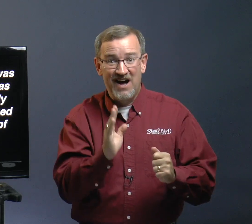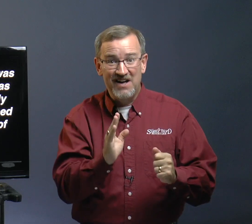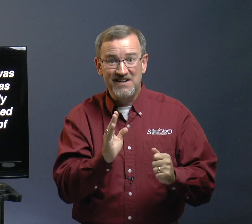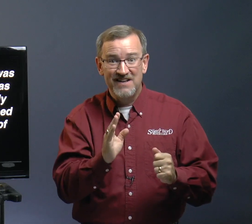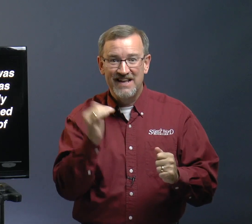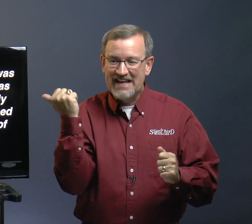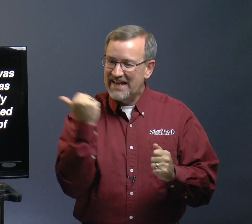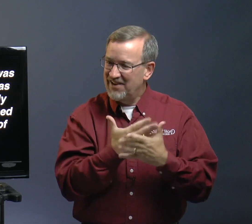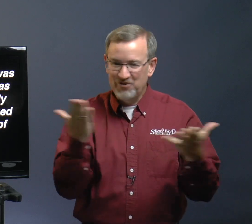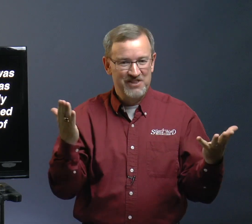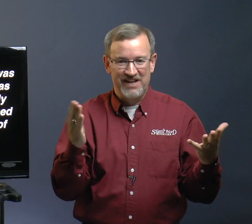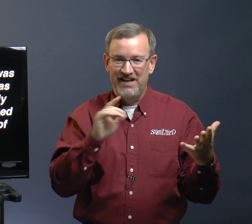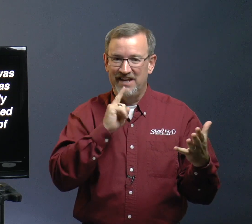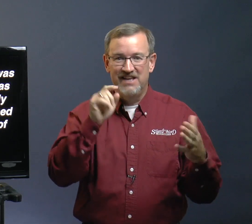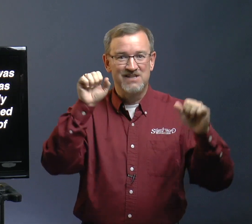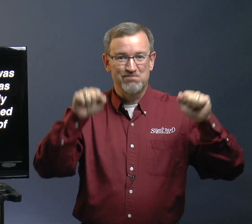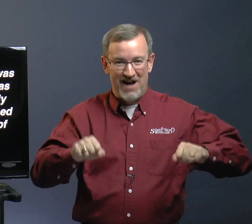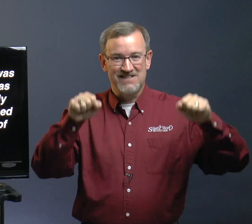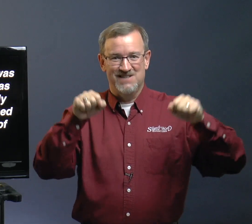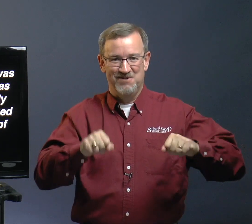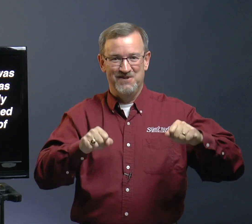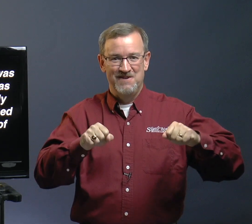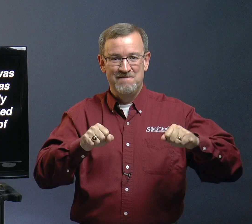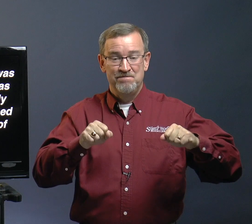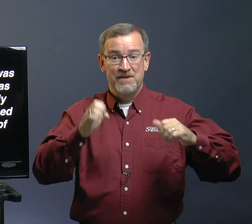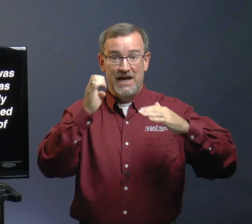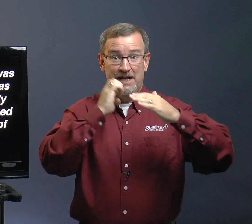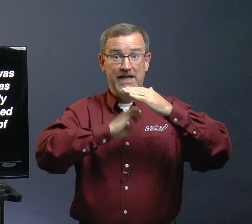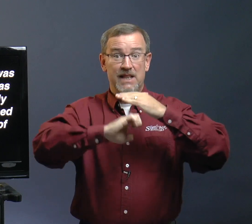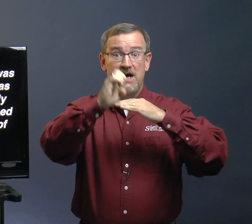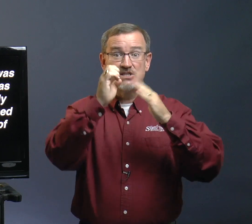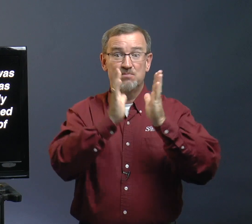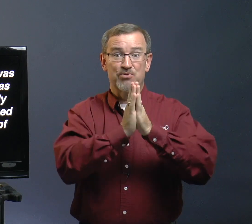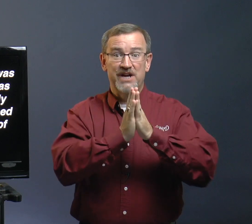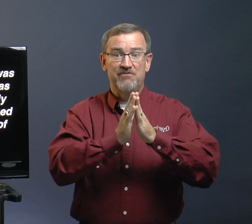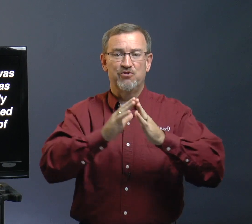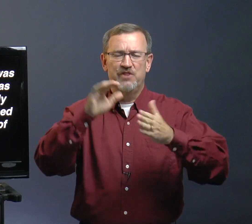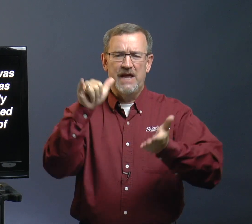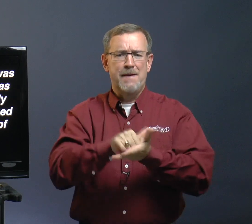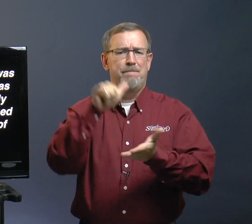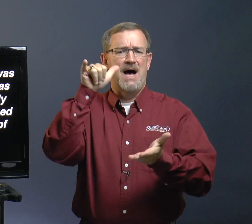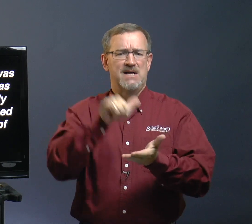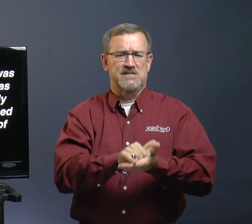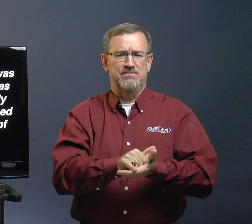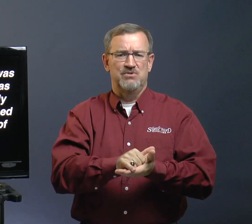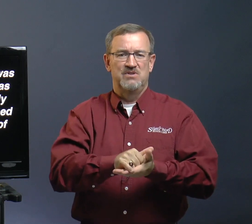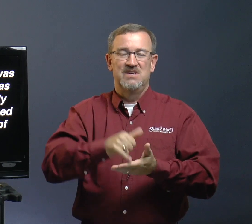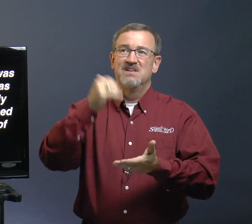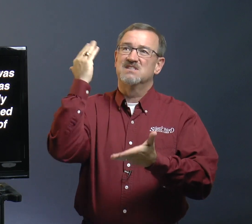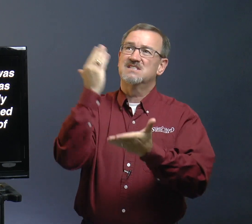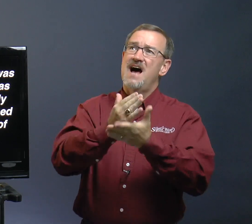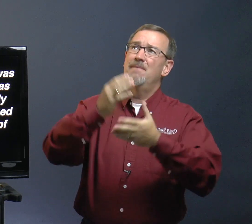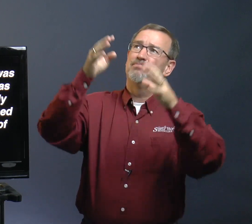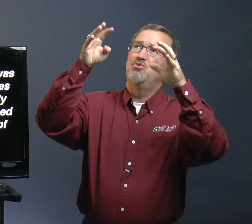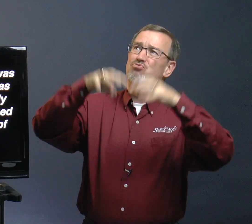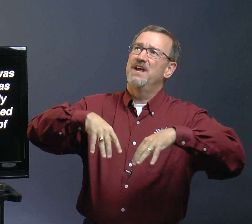God, everything is possible. And Elijah prayed for the impossible. Stop the rain